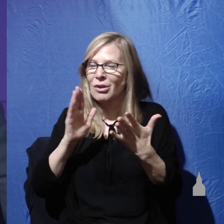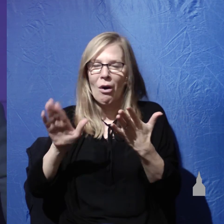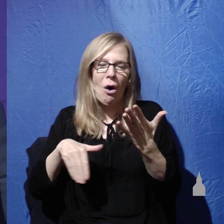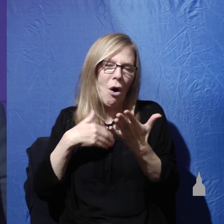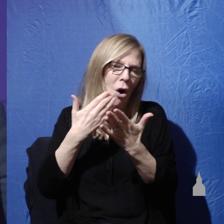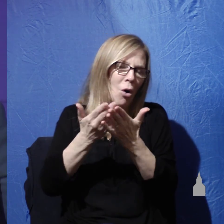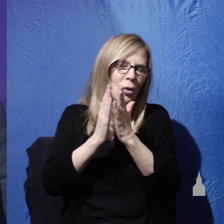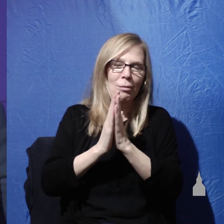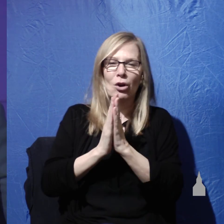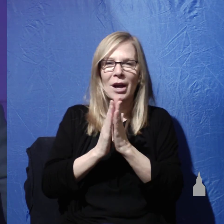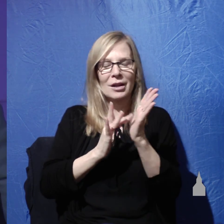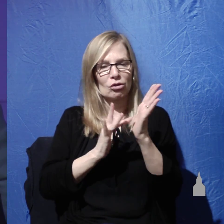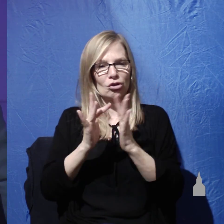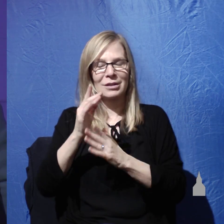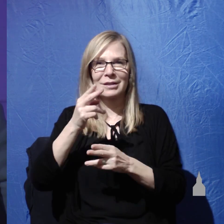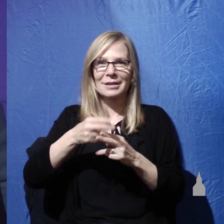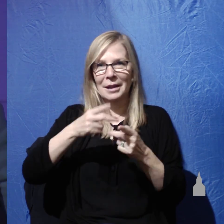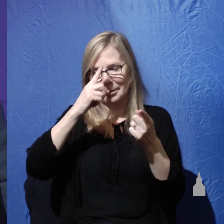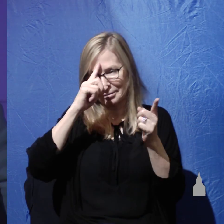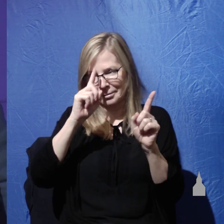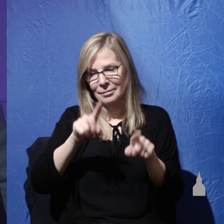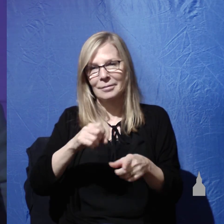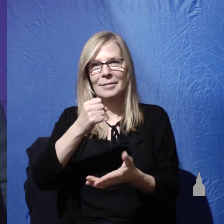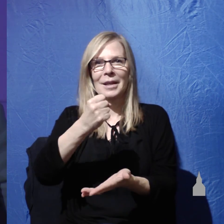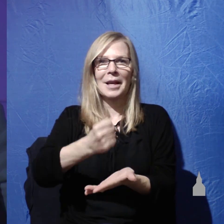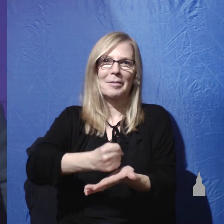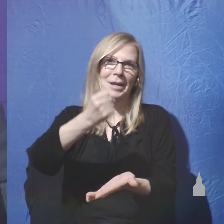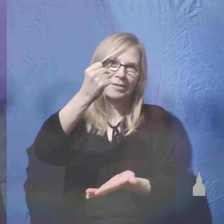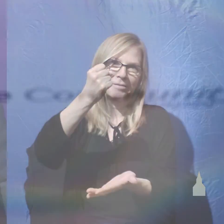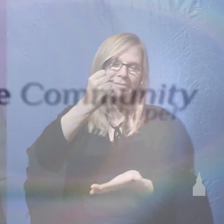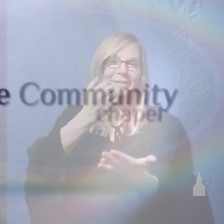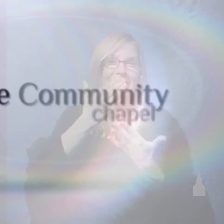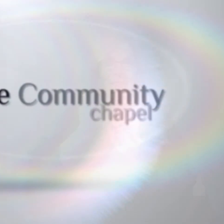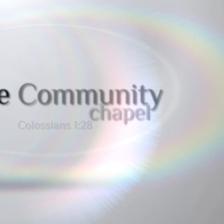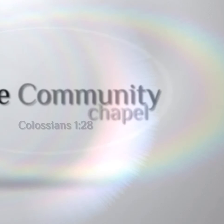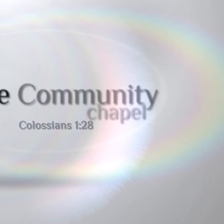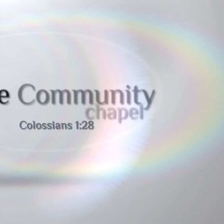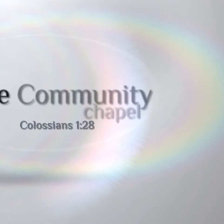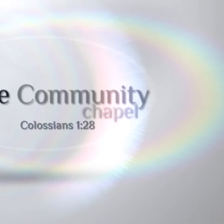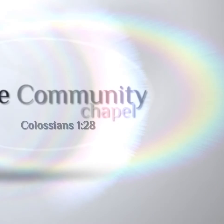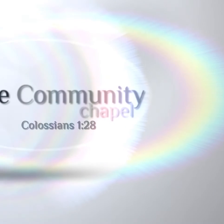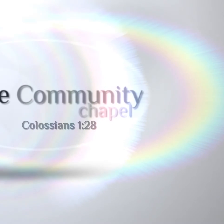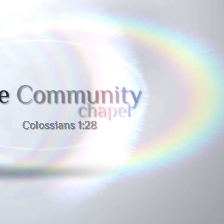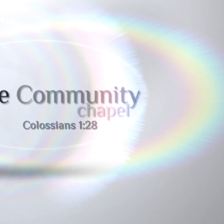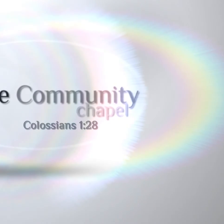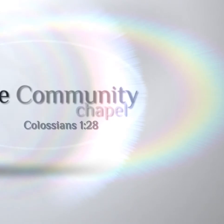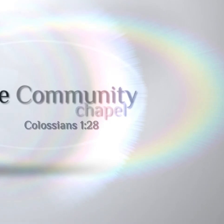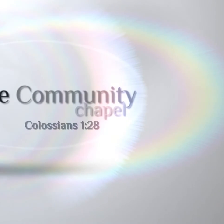All of this we pray, Lord, in Jesus' name, amen. We thank you for coming.